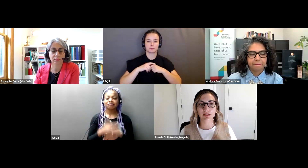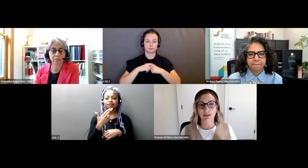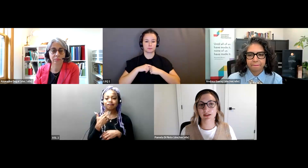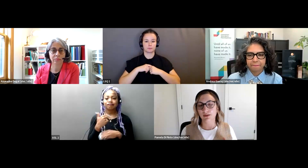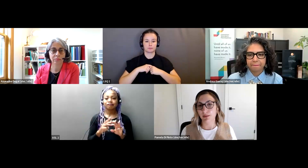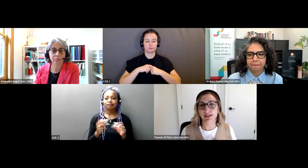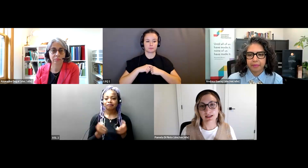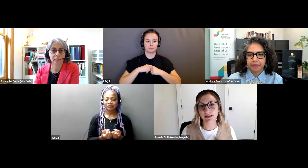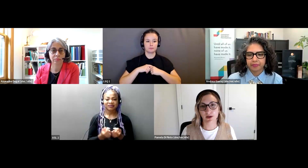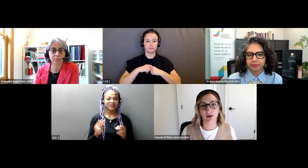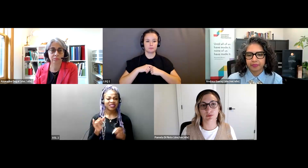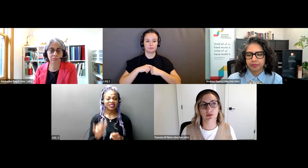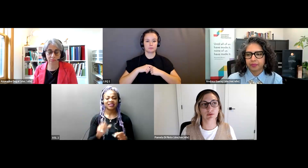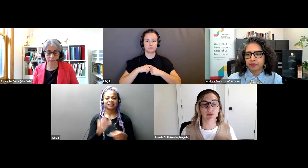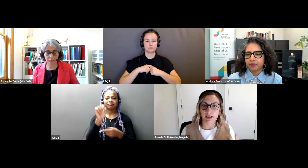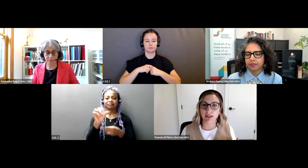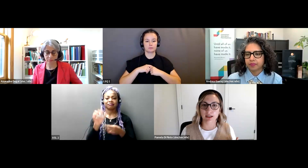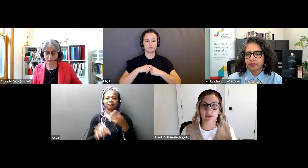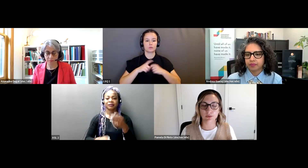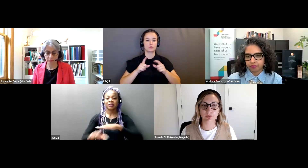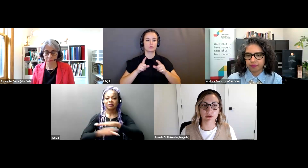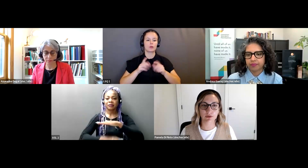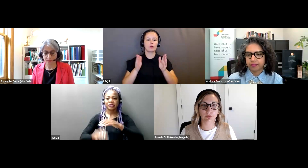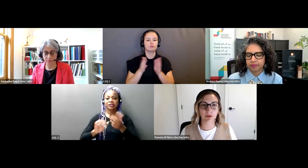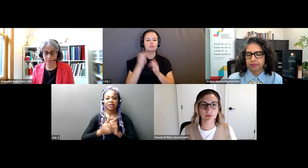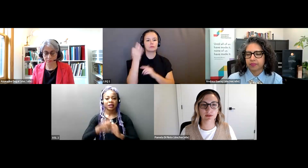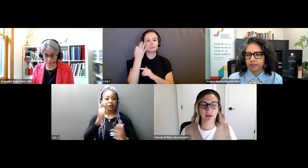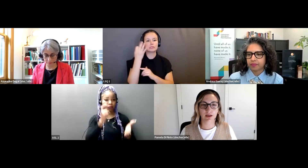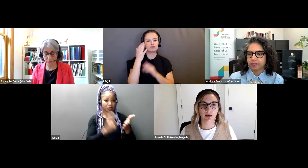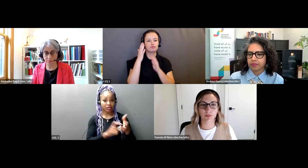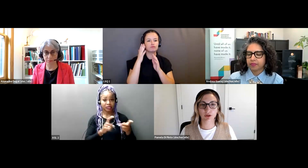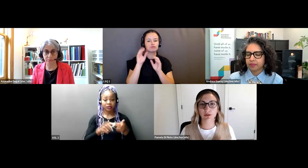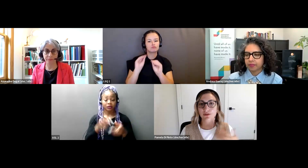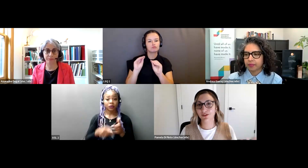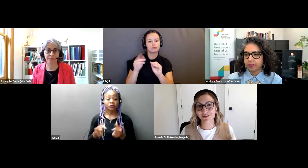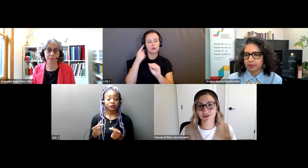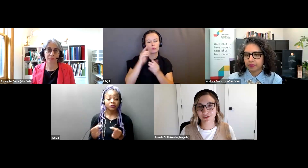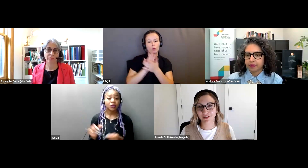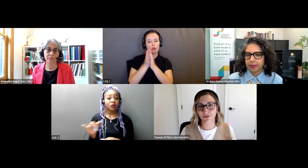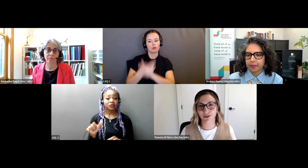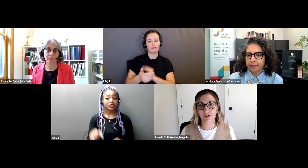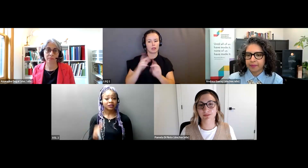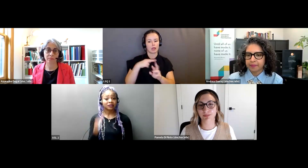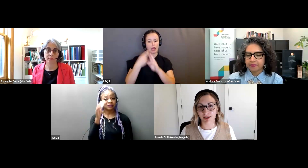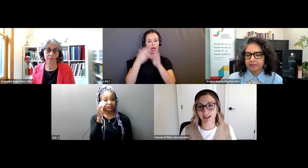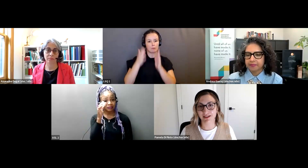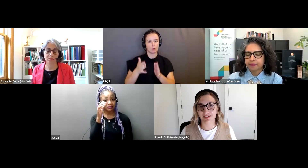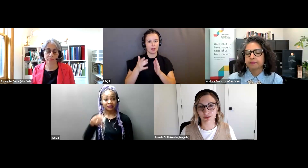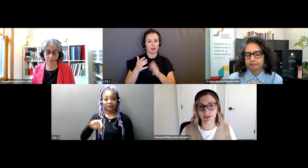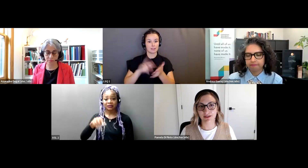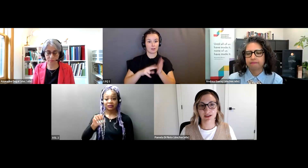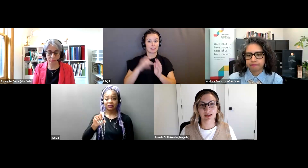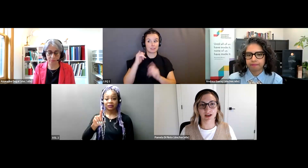which really distills the basics of how to recognize and respond to abuse. Or you could also listen to our Signal for Help